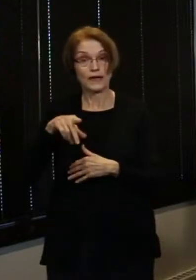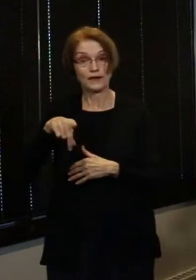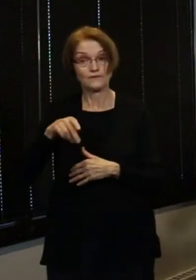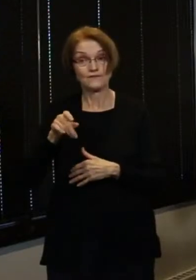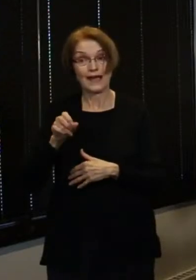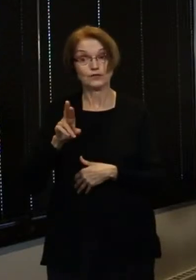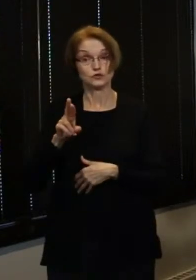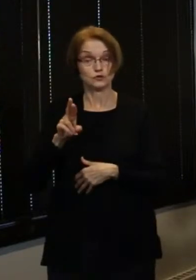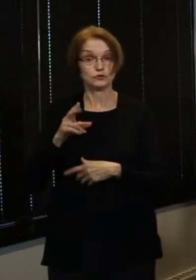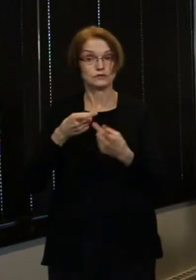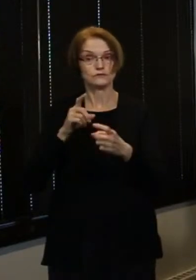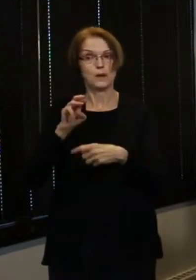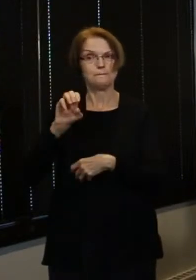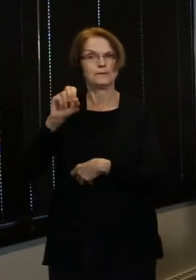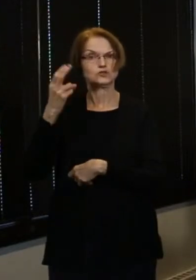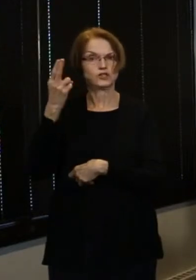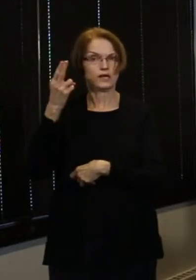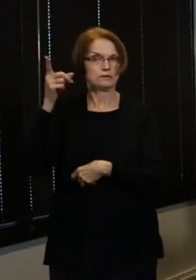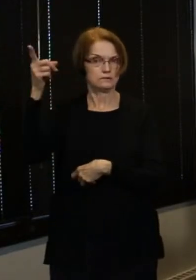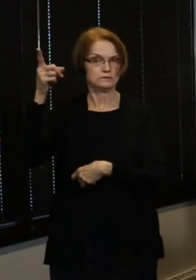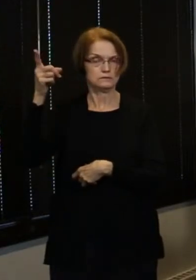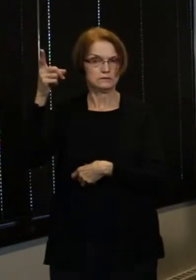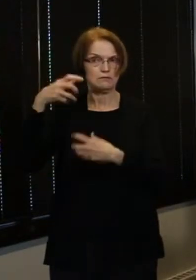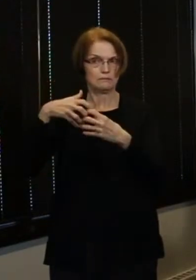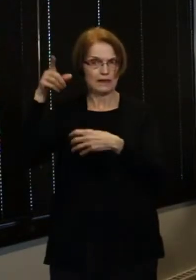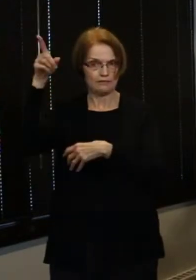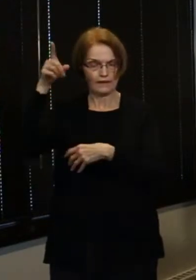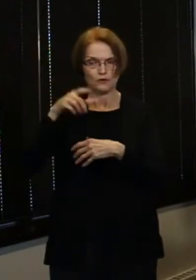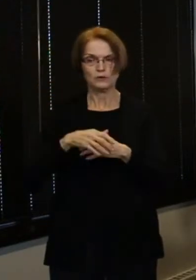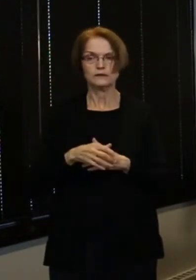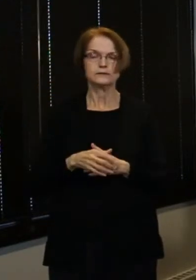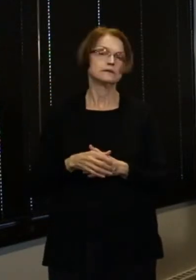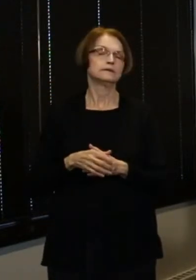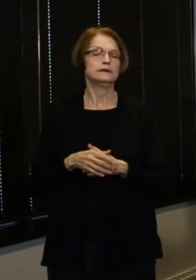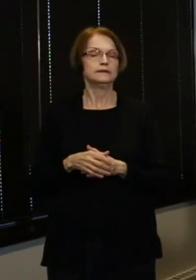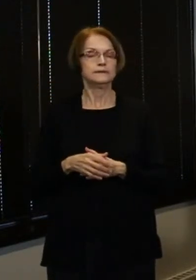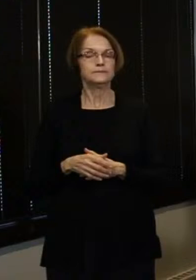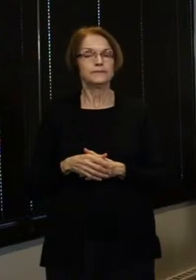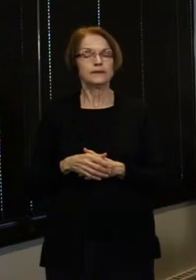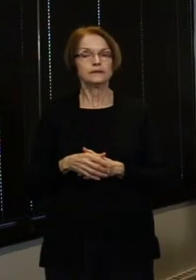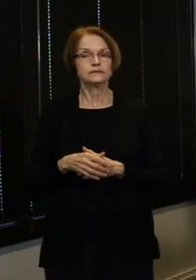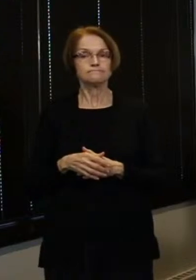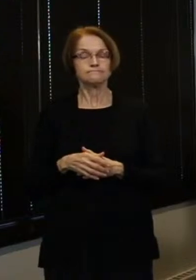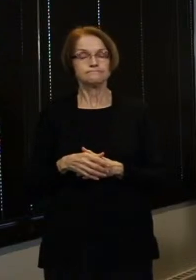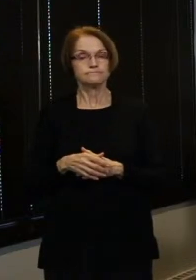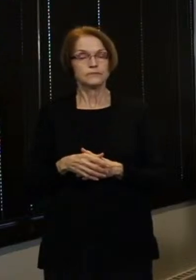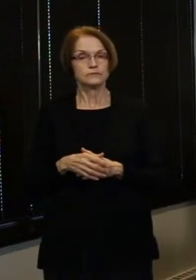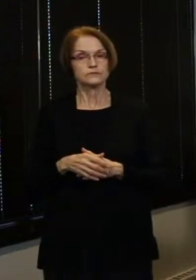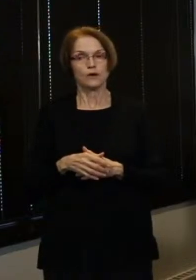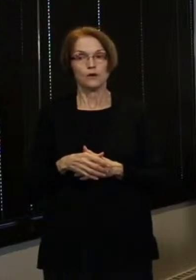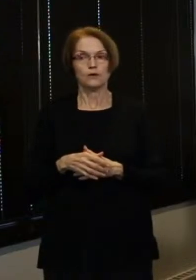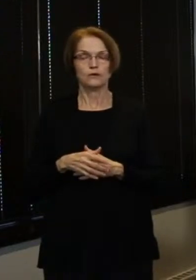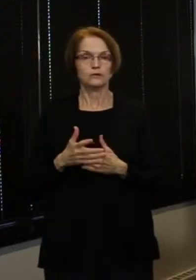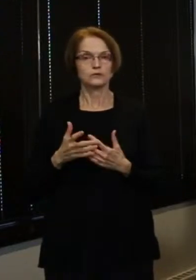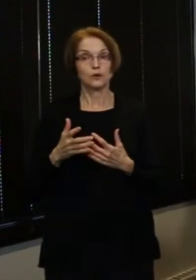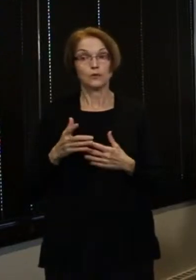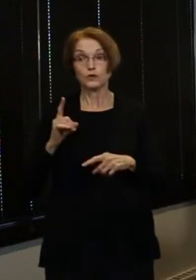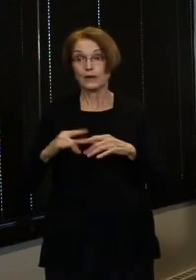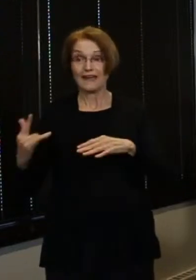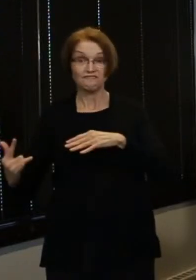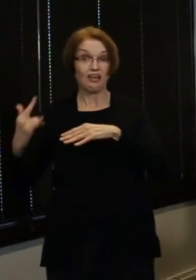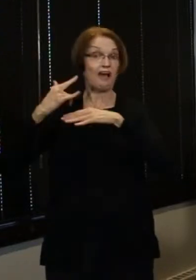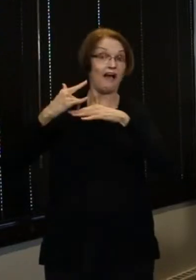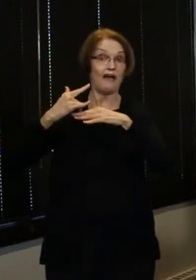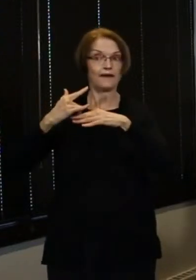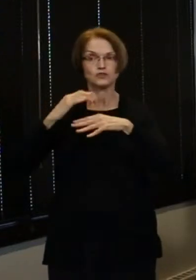from Michigan, from the finishing plant up in Michigan. And so whenever air freight gets disrupted because of